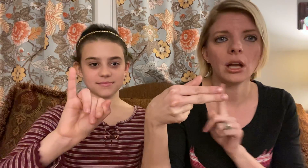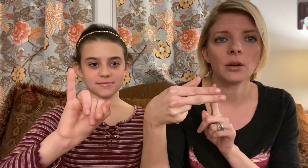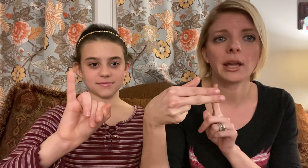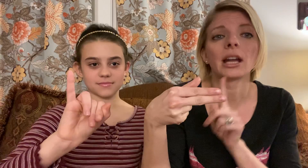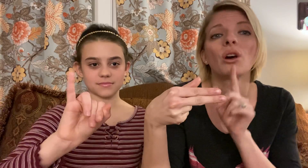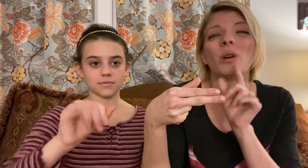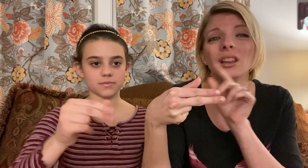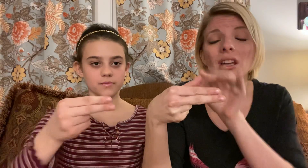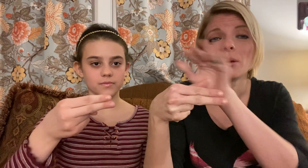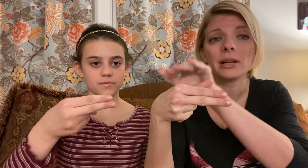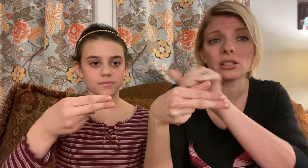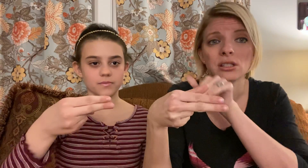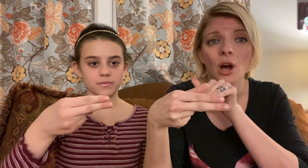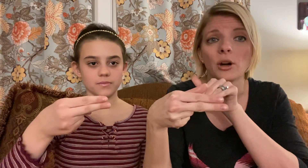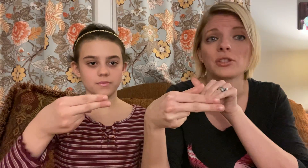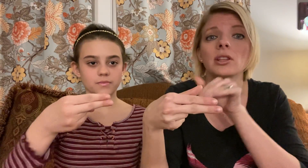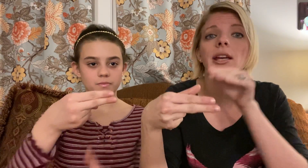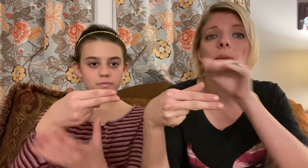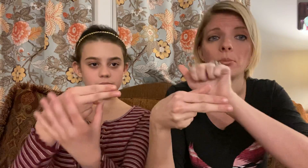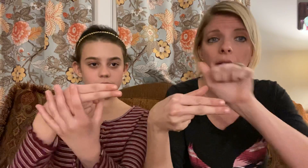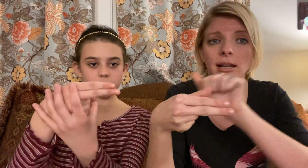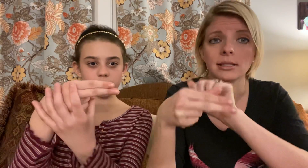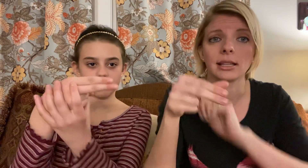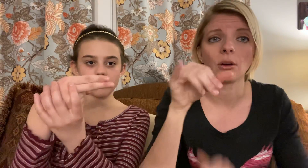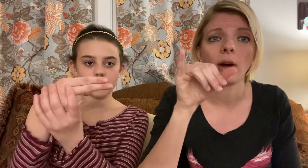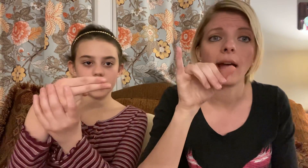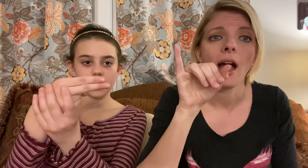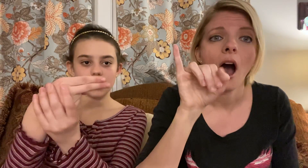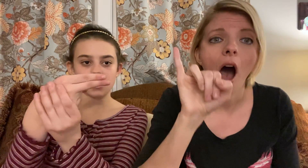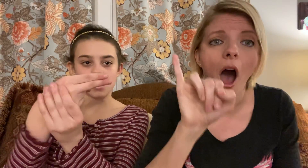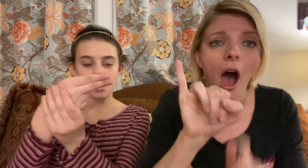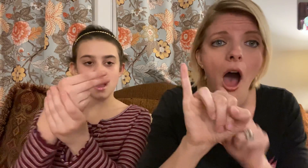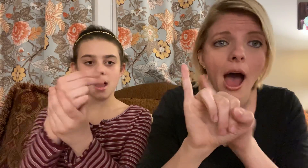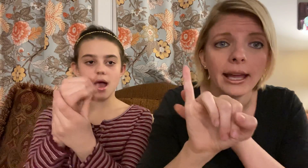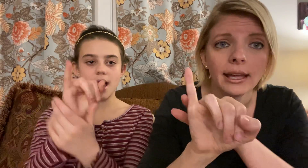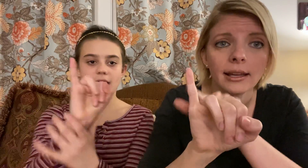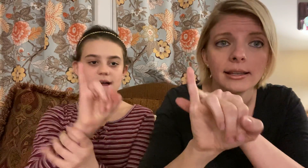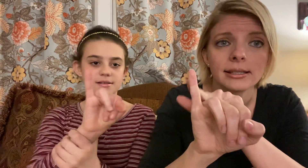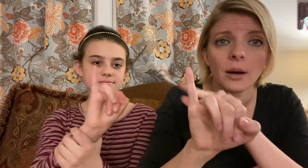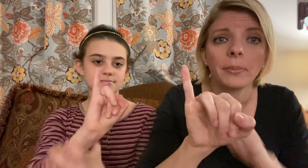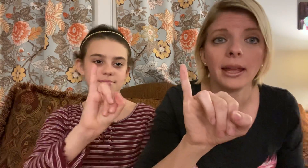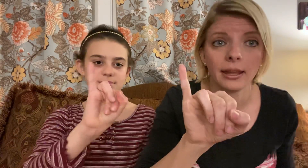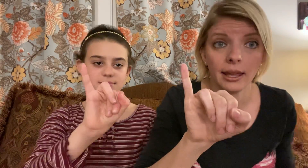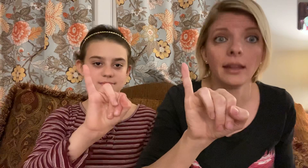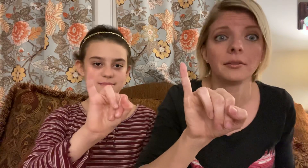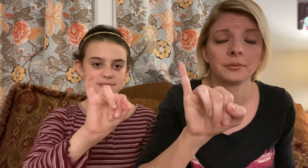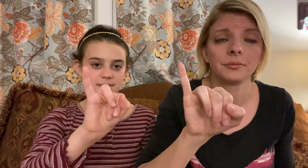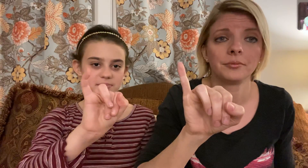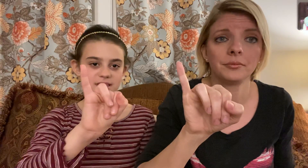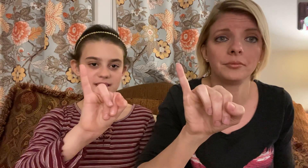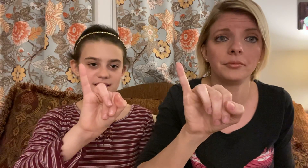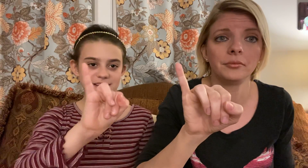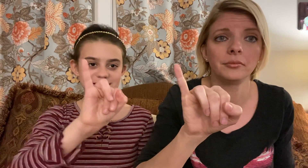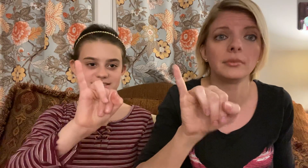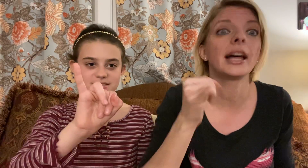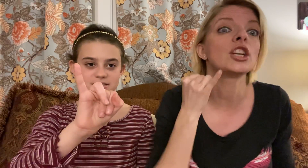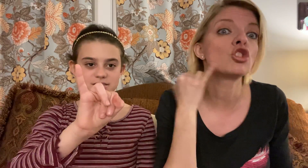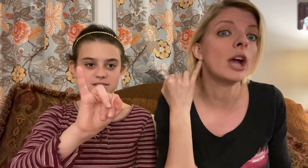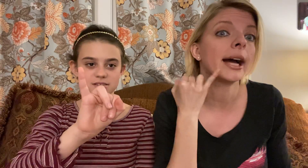We got to go a little bit slower so they can be practicing, okay? I is their pinky. Like